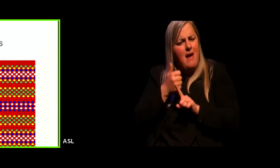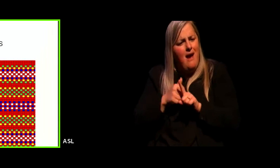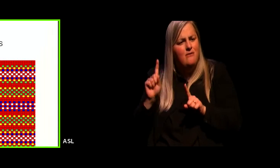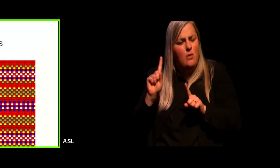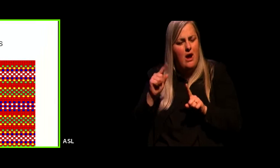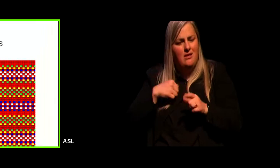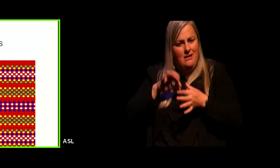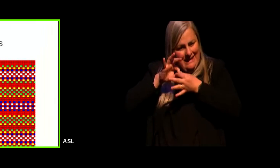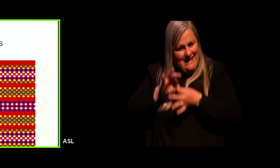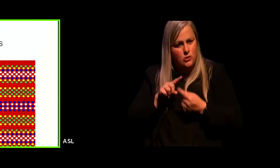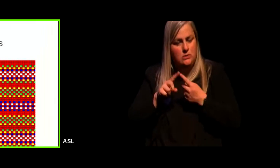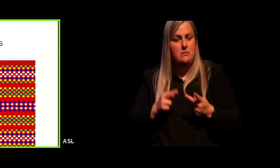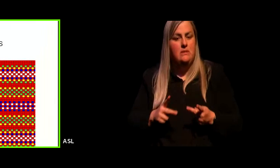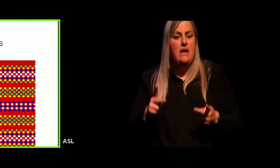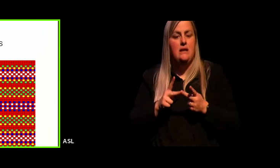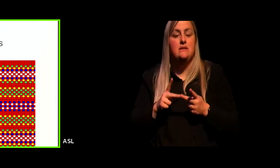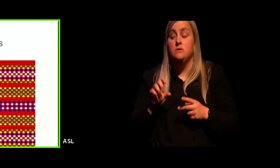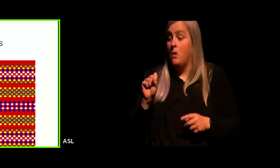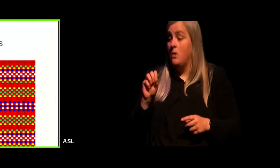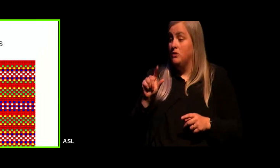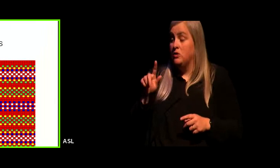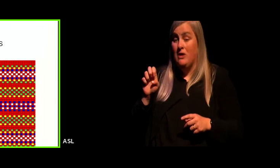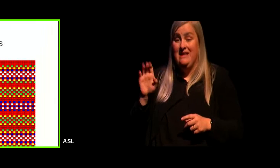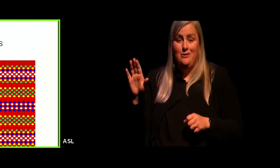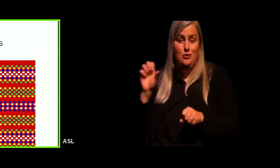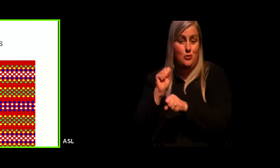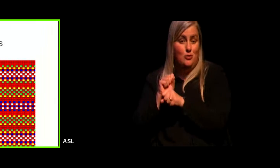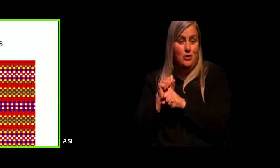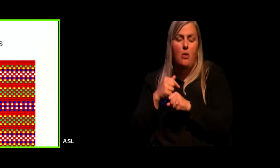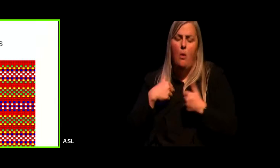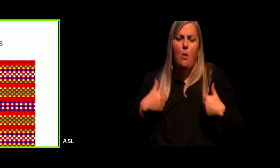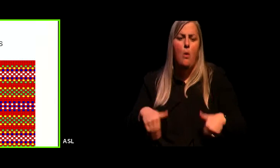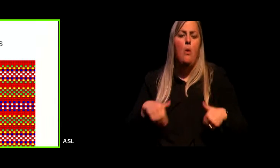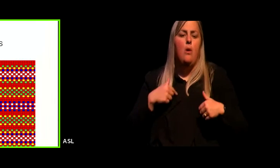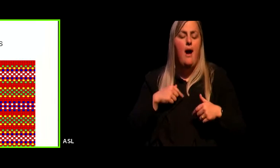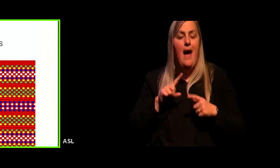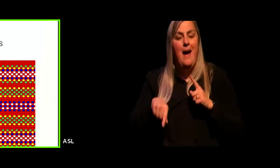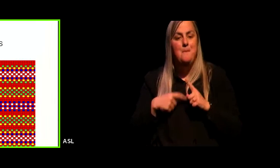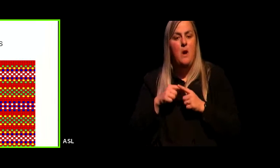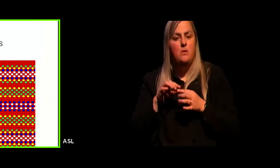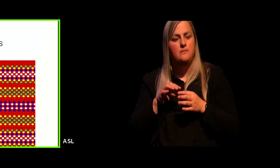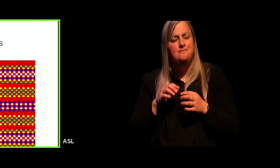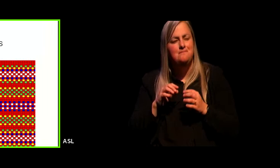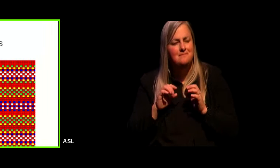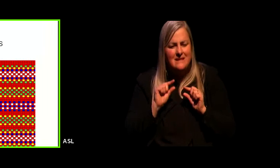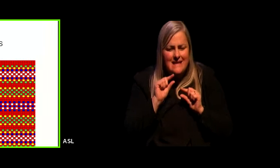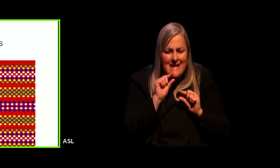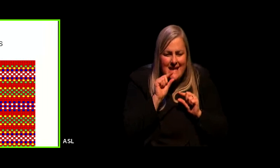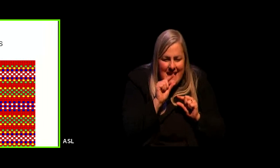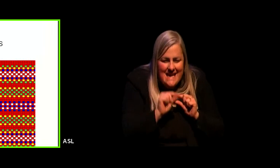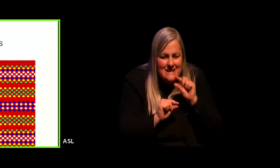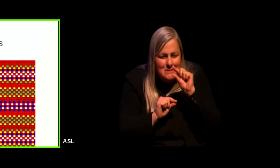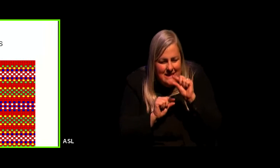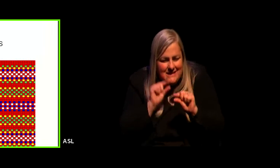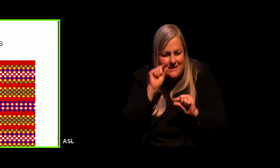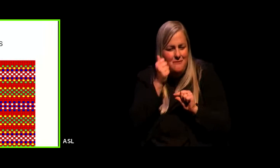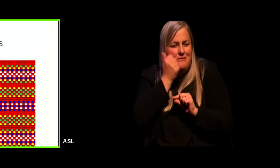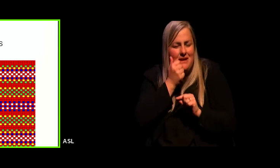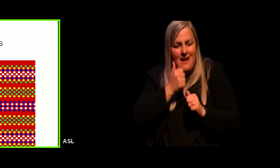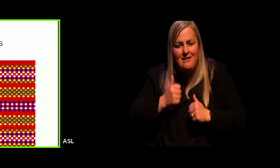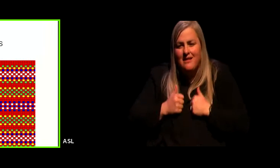And then the daily life. So Solen's work is really great about this and sort of that intimacies of daily life that we can see in archaeology, the